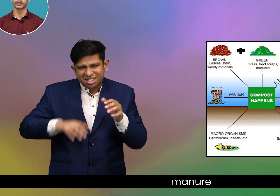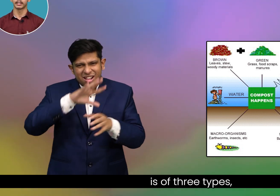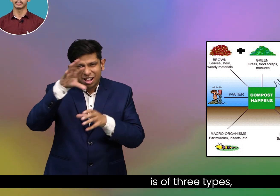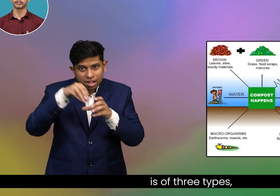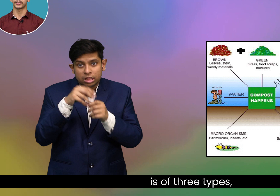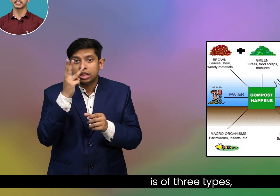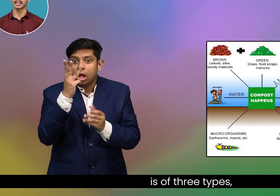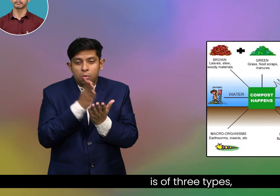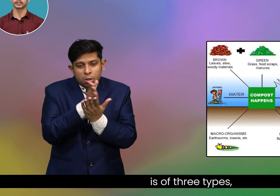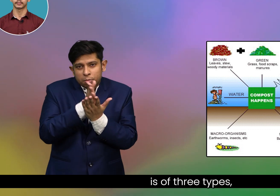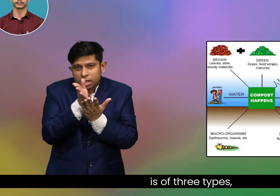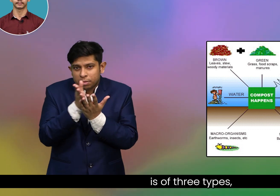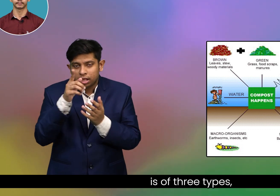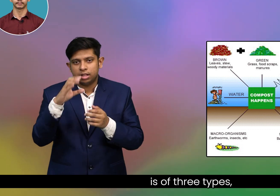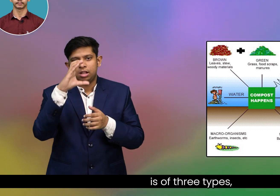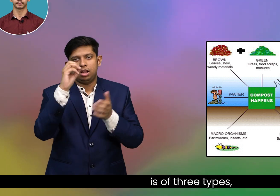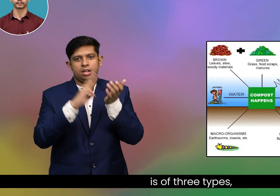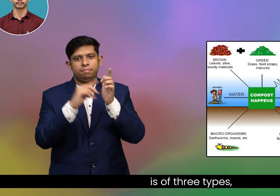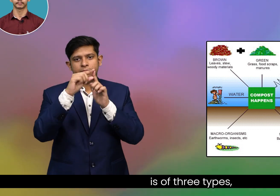manure is of 3 types.